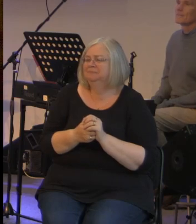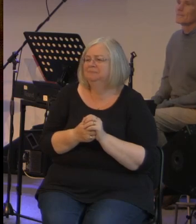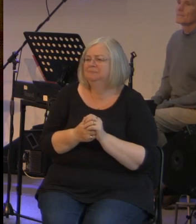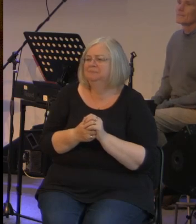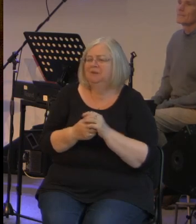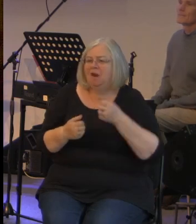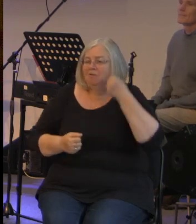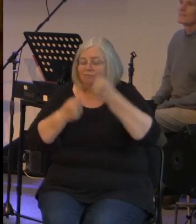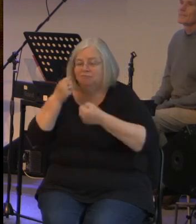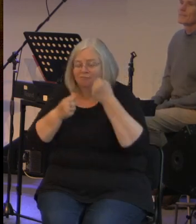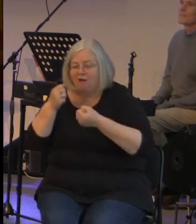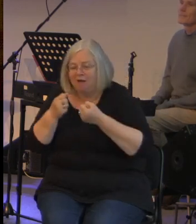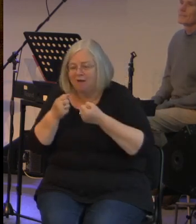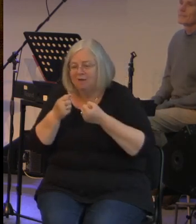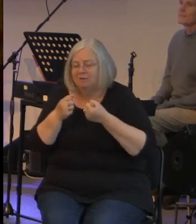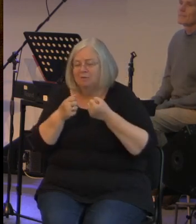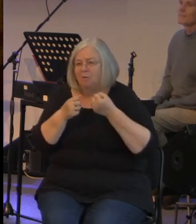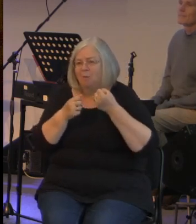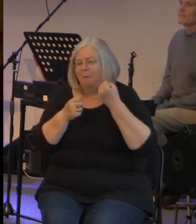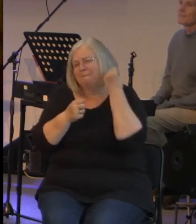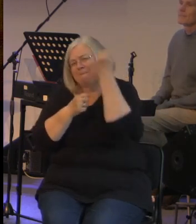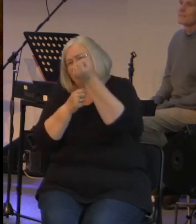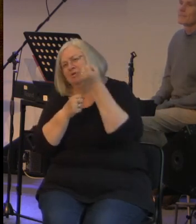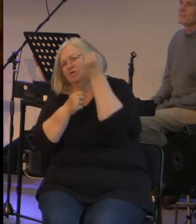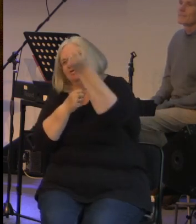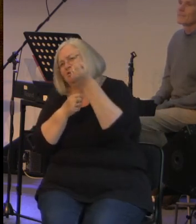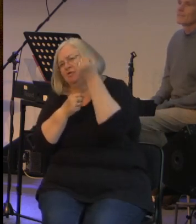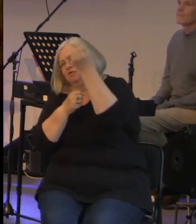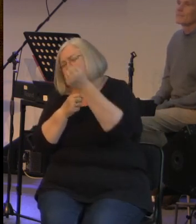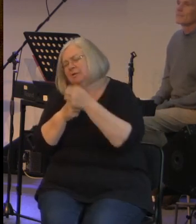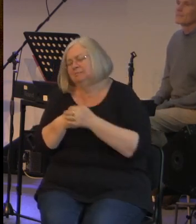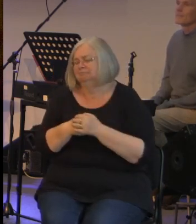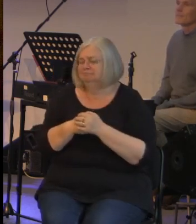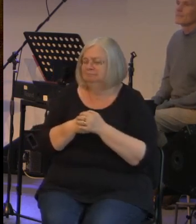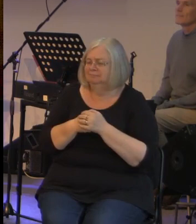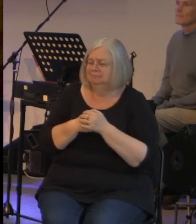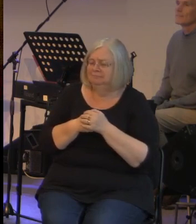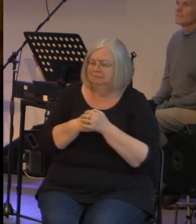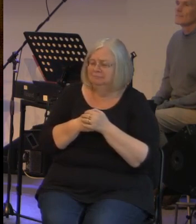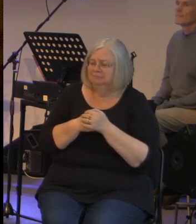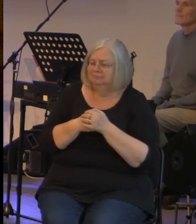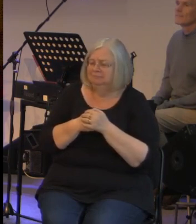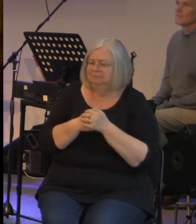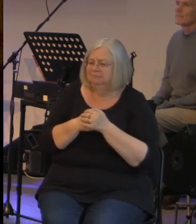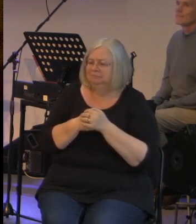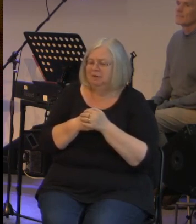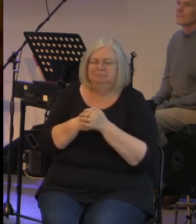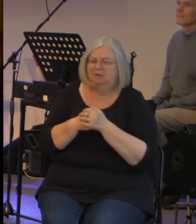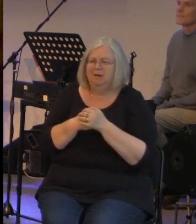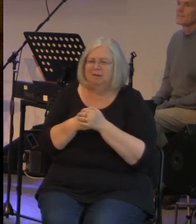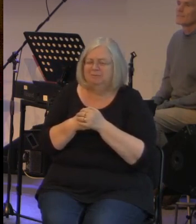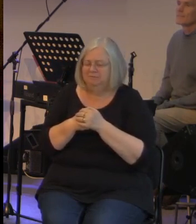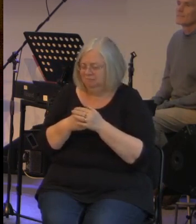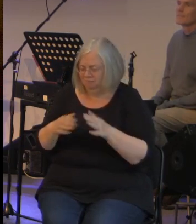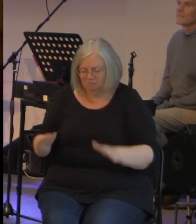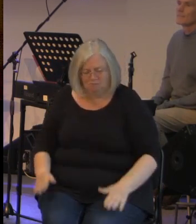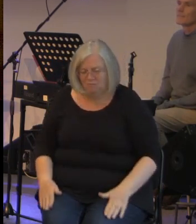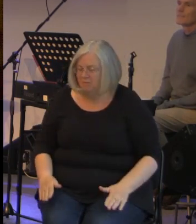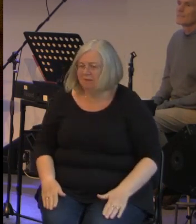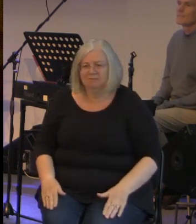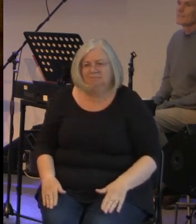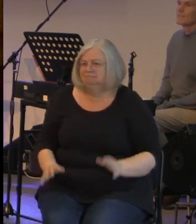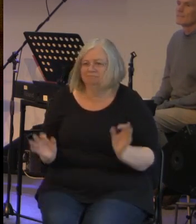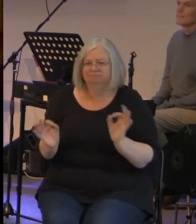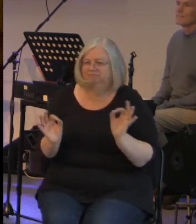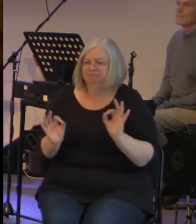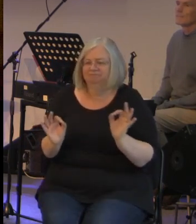or punch? No, they haven't got any arms. Can they run away? No, because they